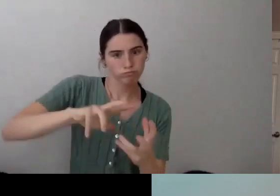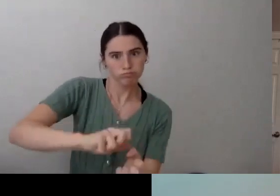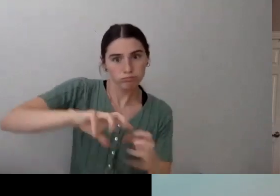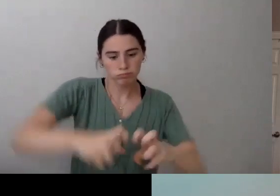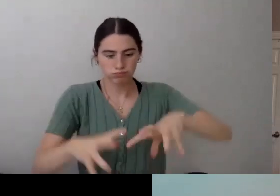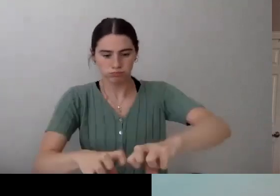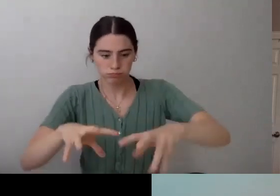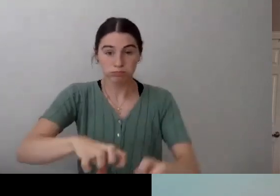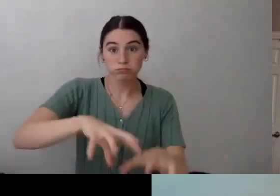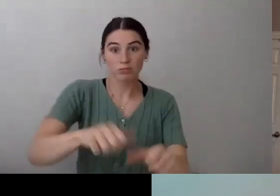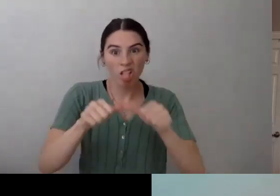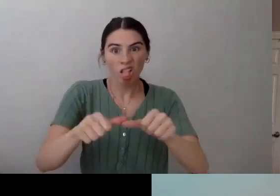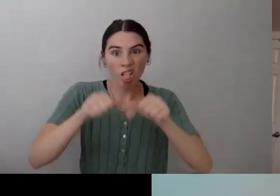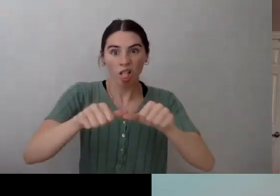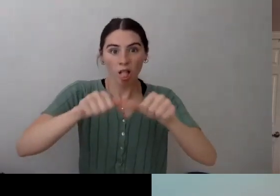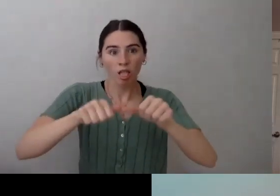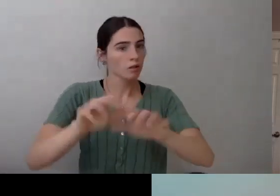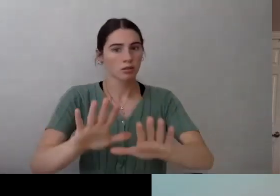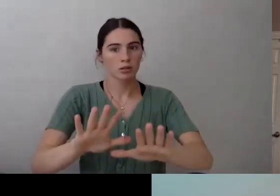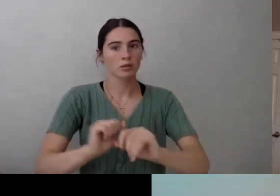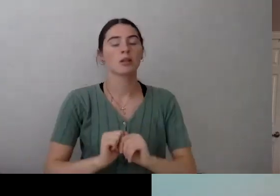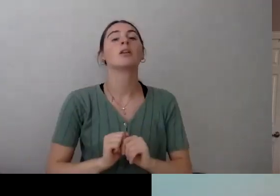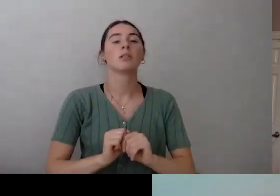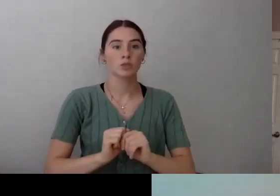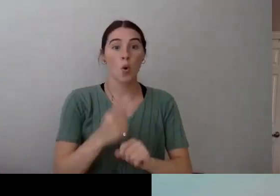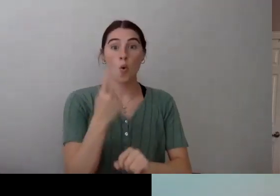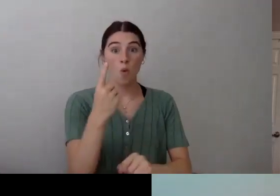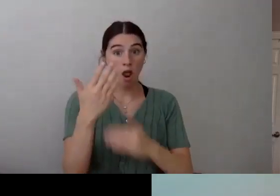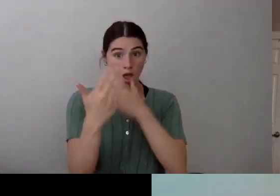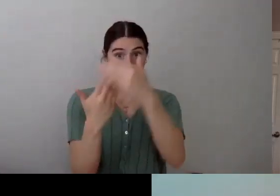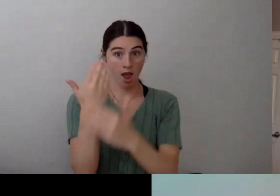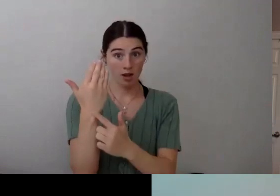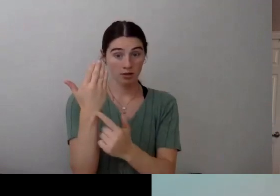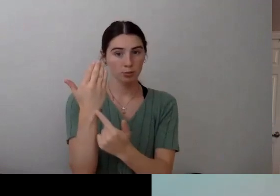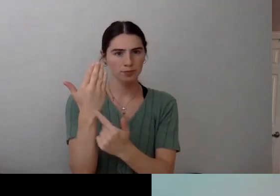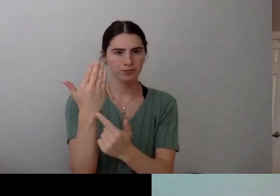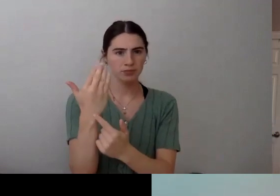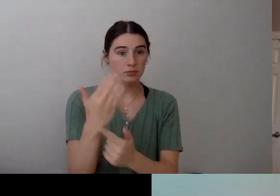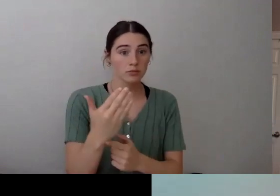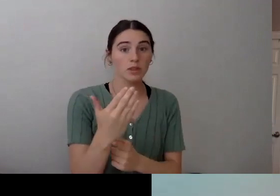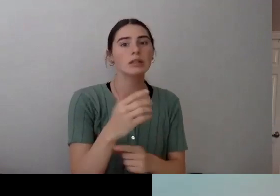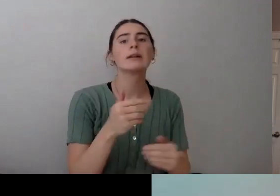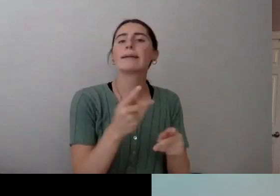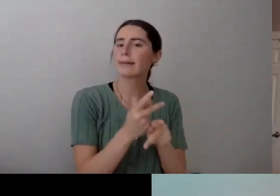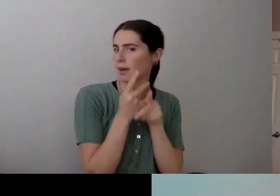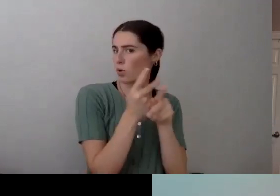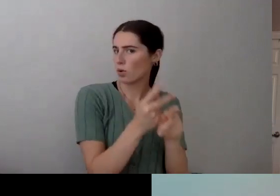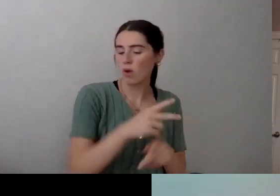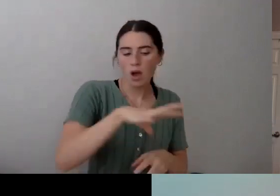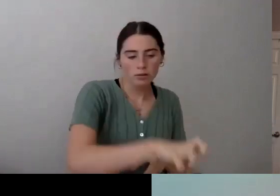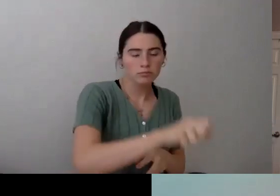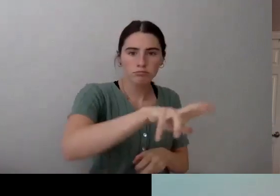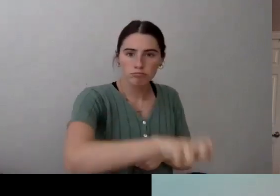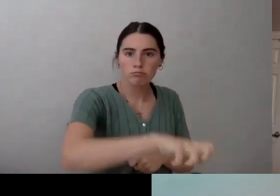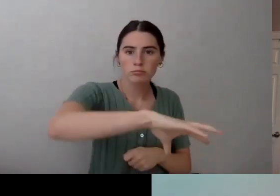ingredients together and with one hand, gently incorporate everything together until it is just